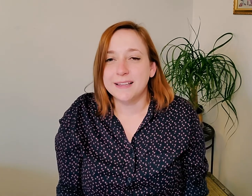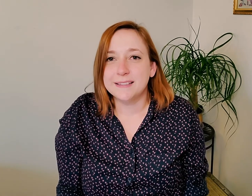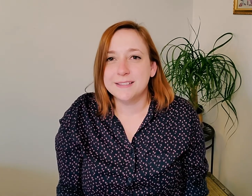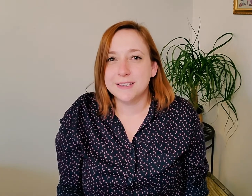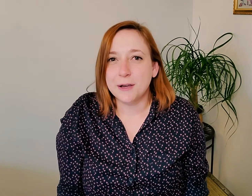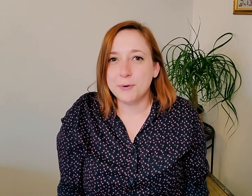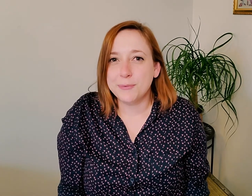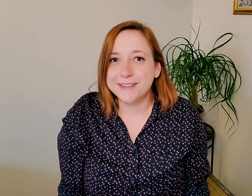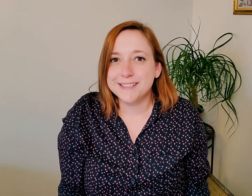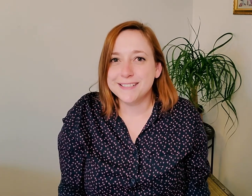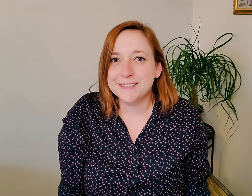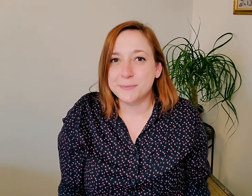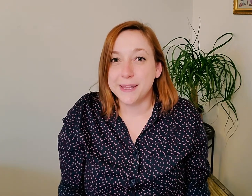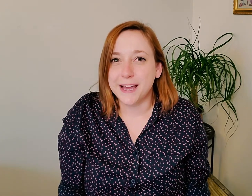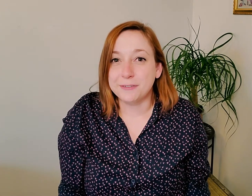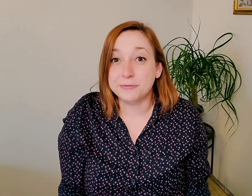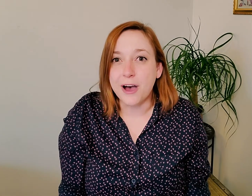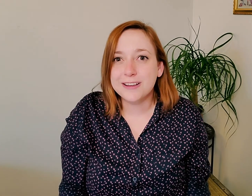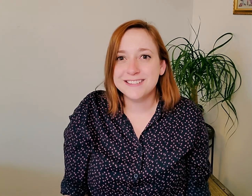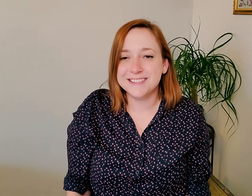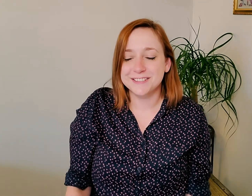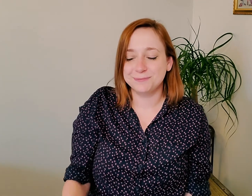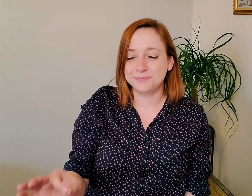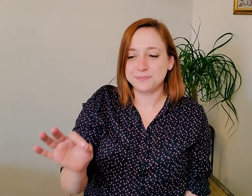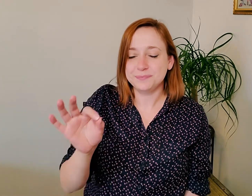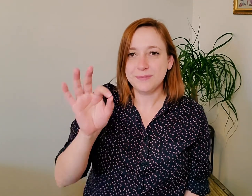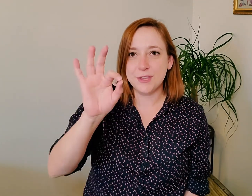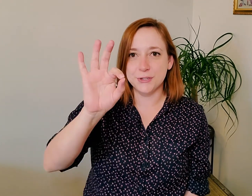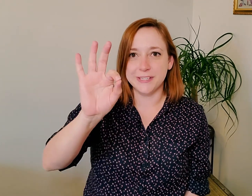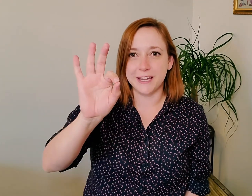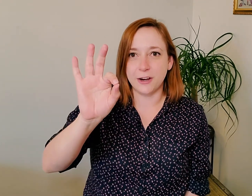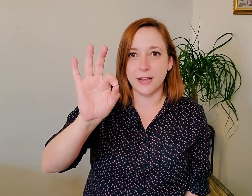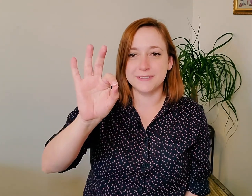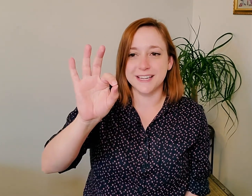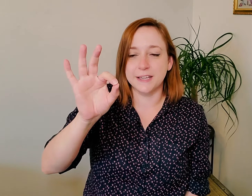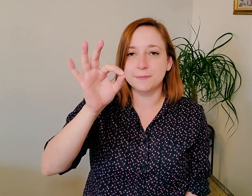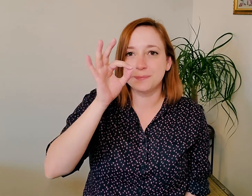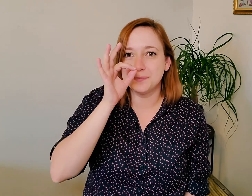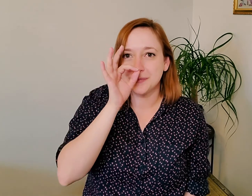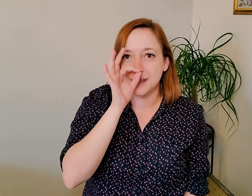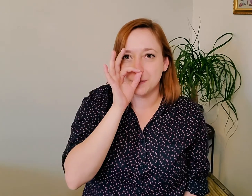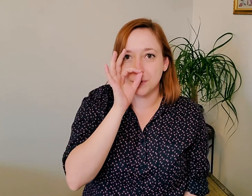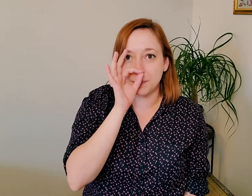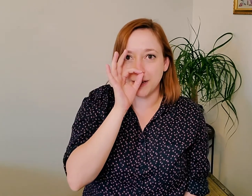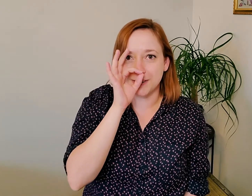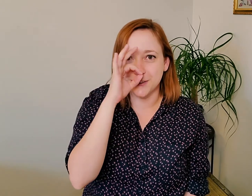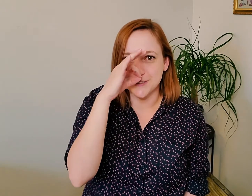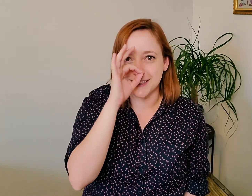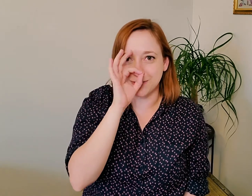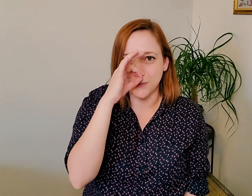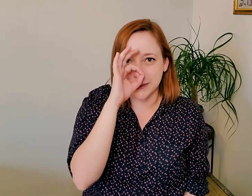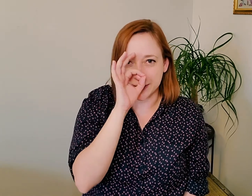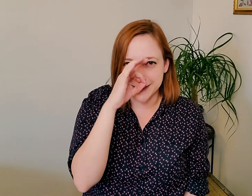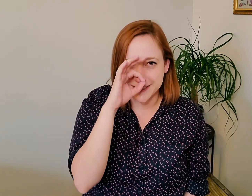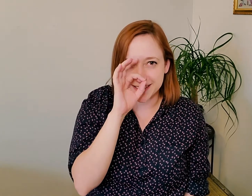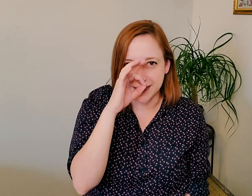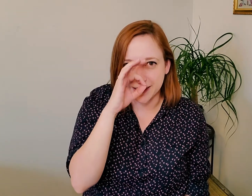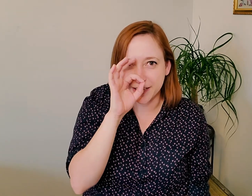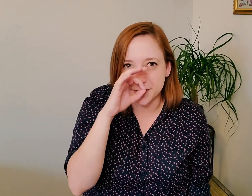Last couple ones, we have fox. So we take our F sign, put it by our nose and wiggle it, just like a curious